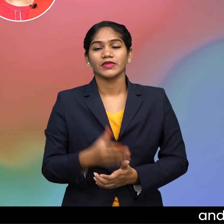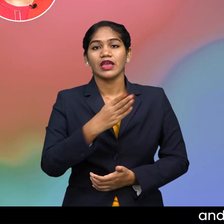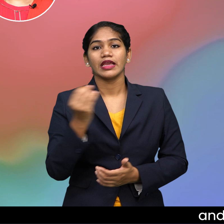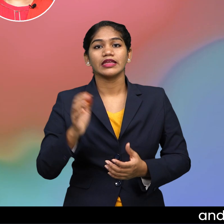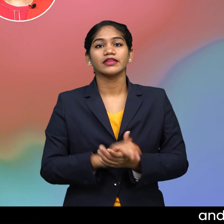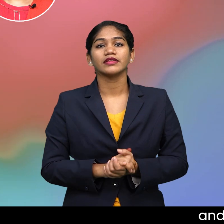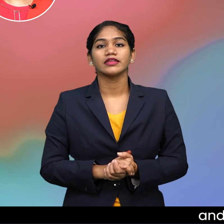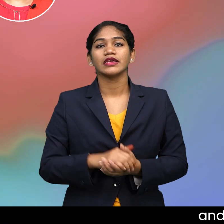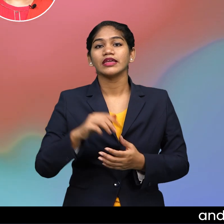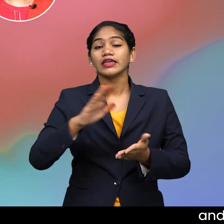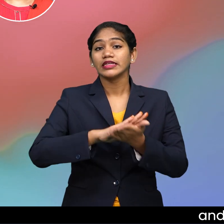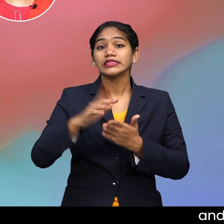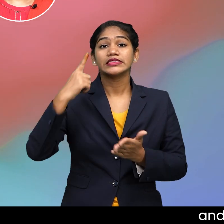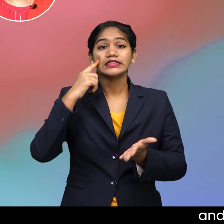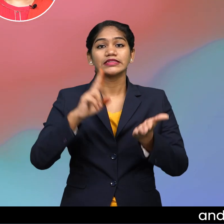and hindbrain.